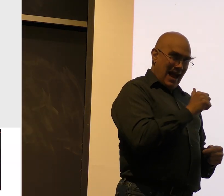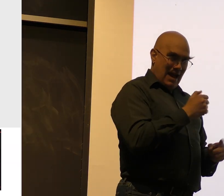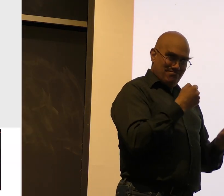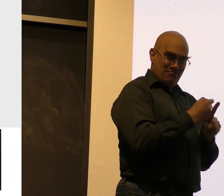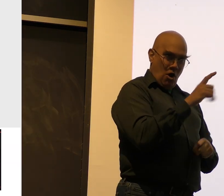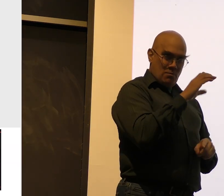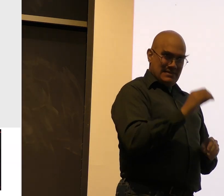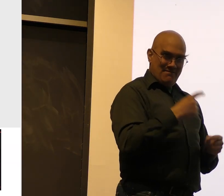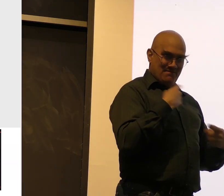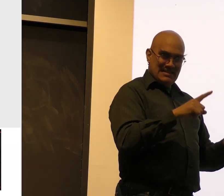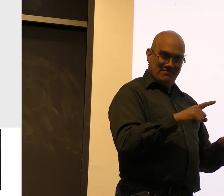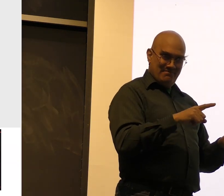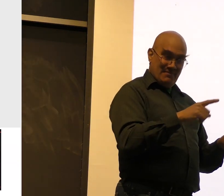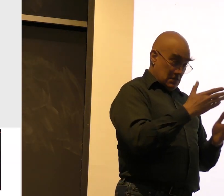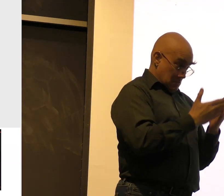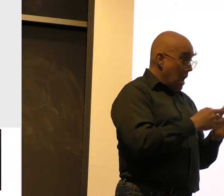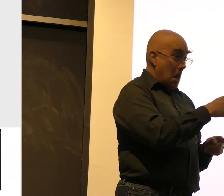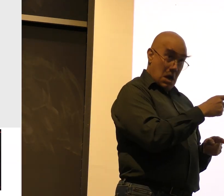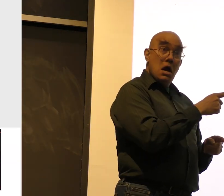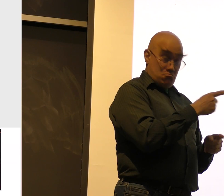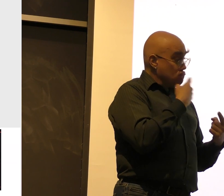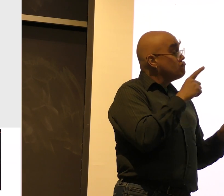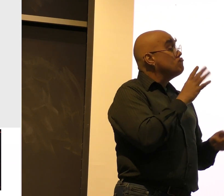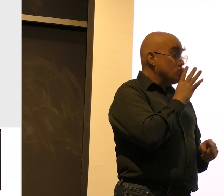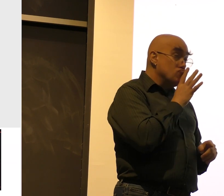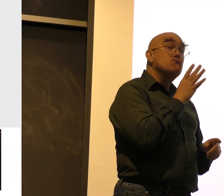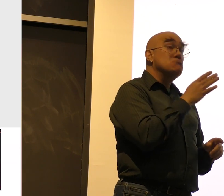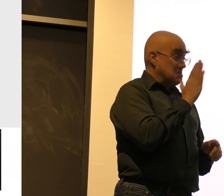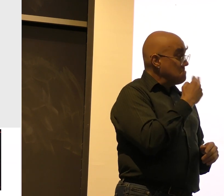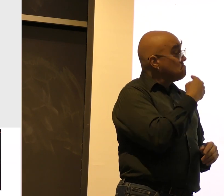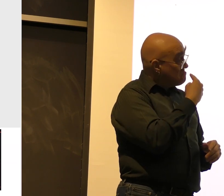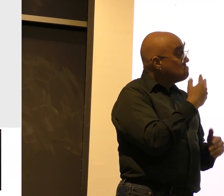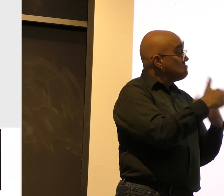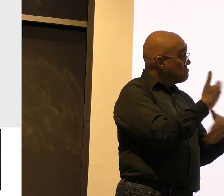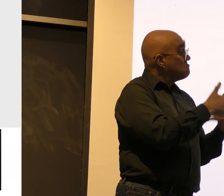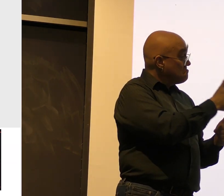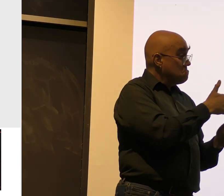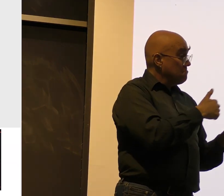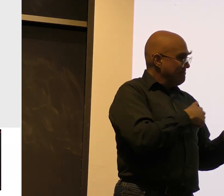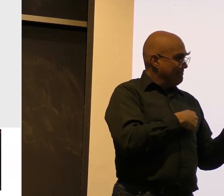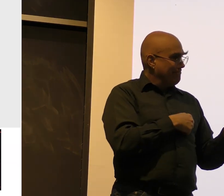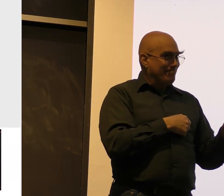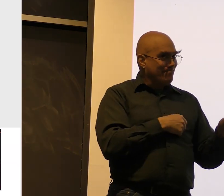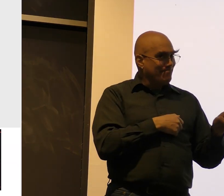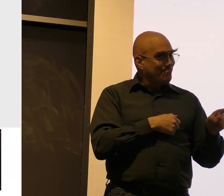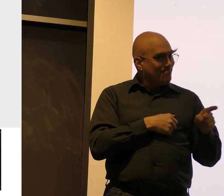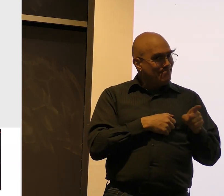struggling. They were not completely effective. Some people could learn to speak a little bit, but many others